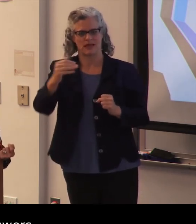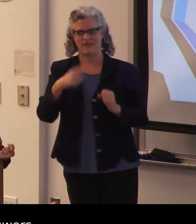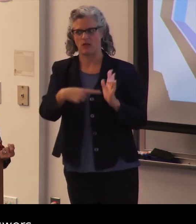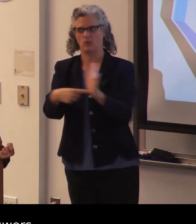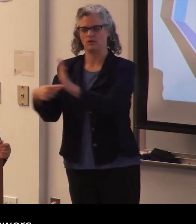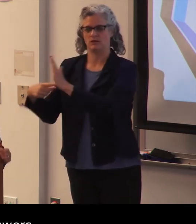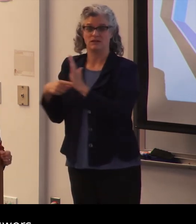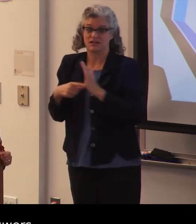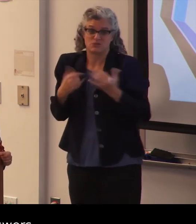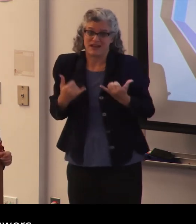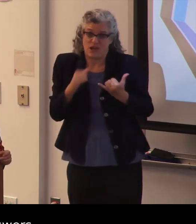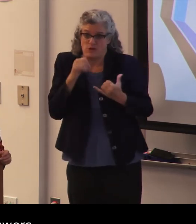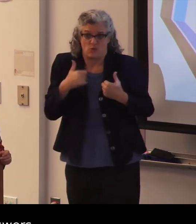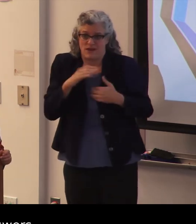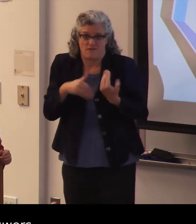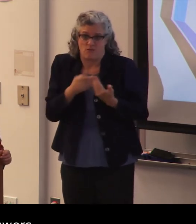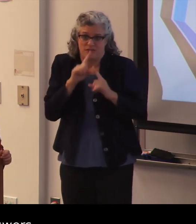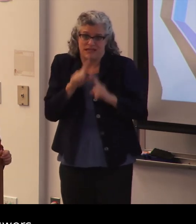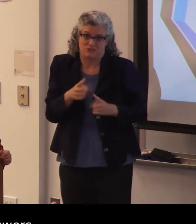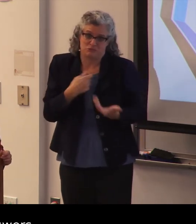answers.